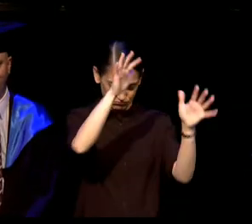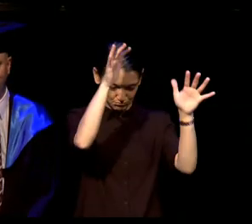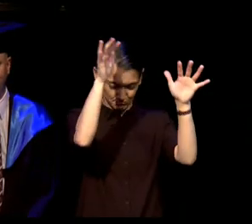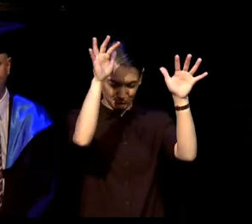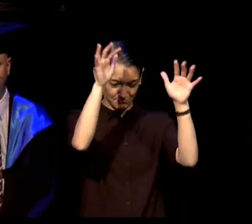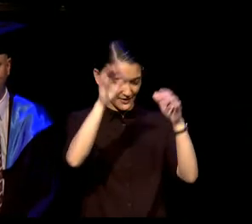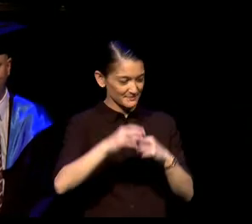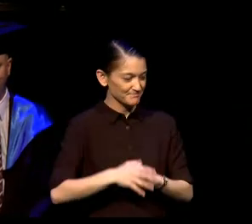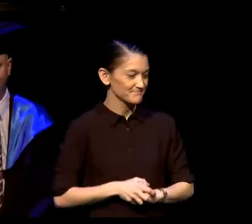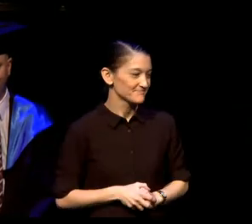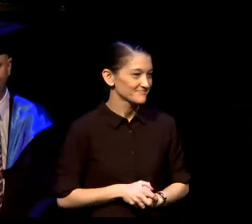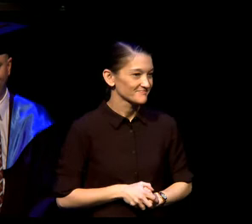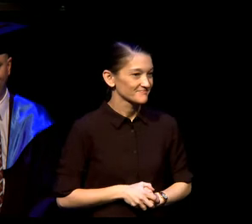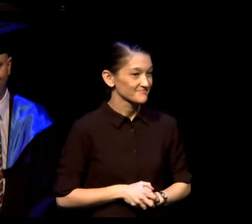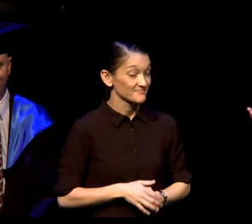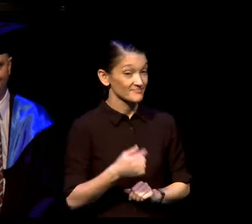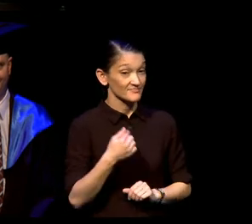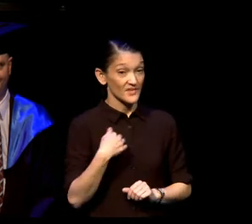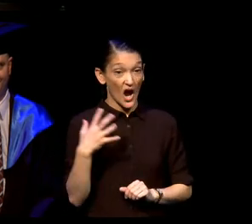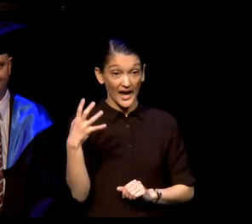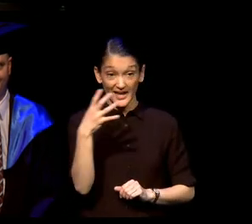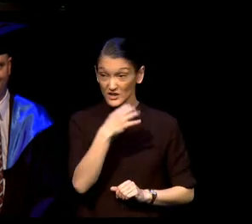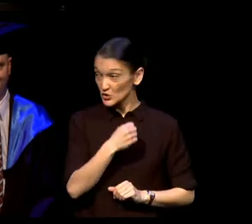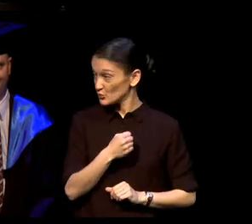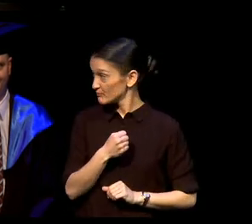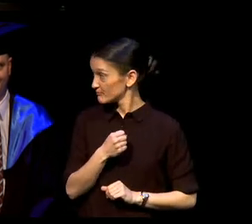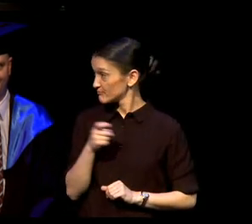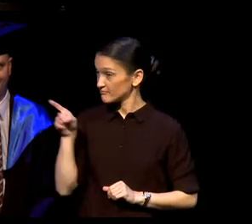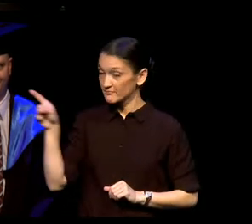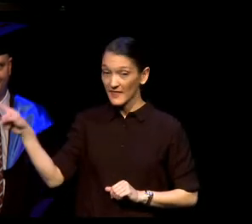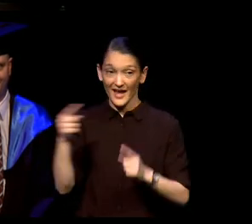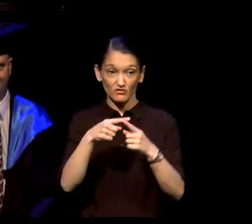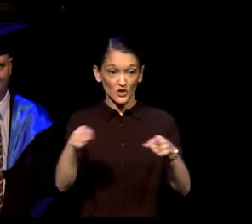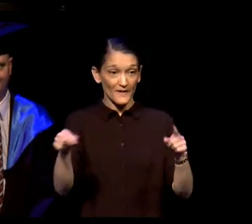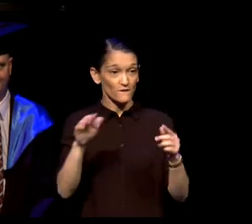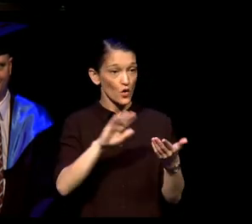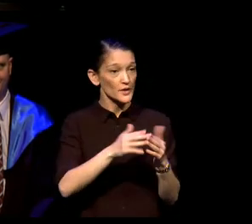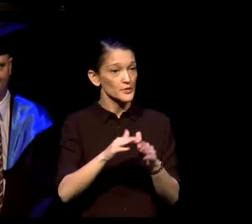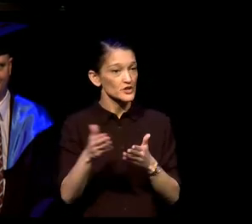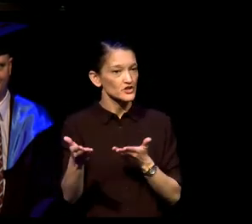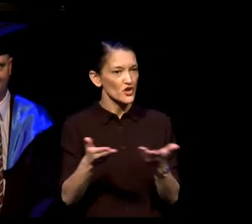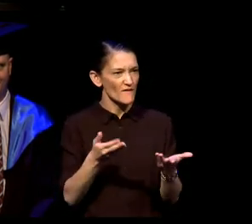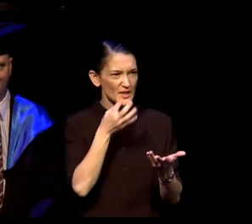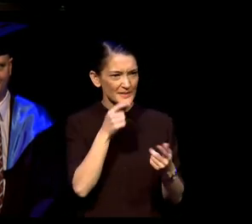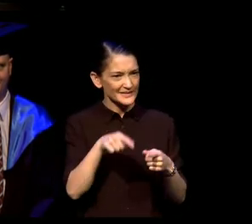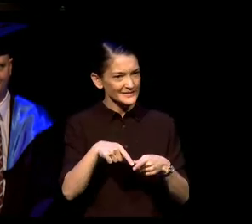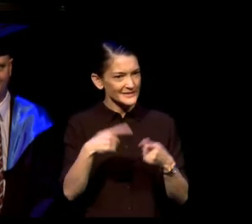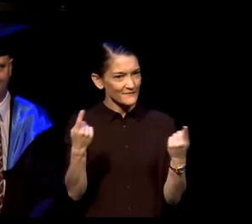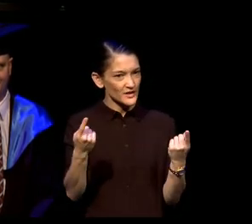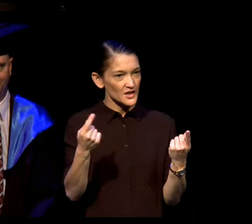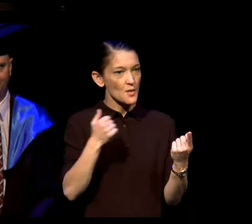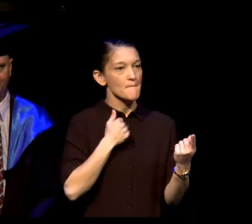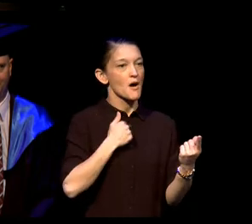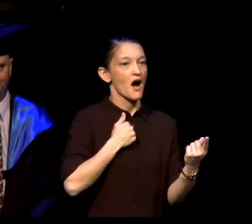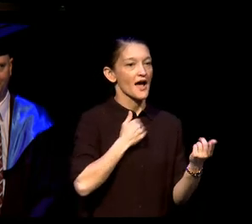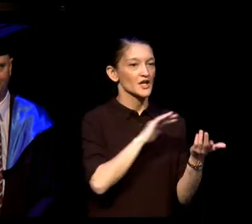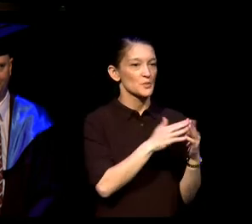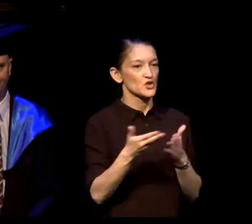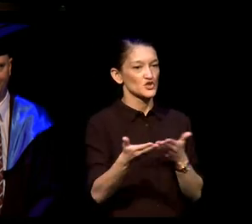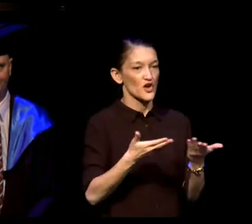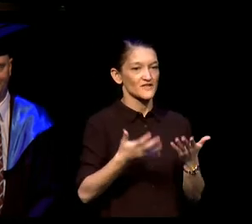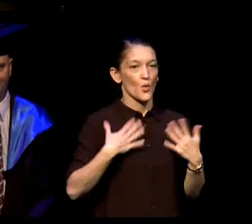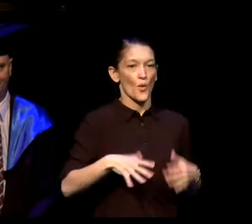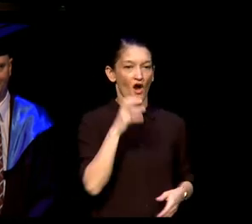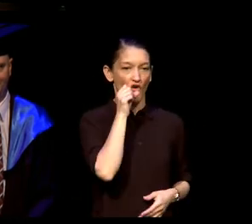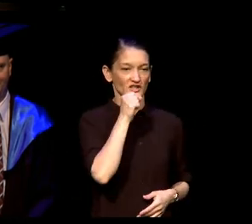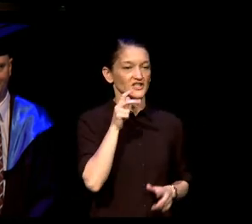applause. I'm assuming that graduation for community service is slightly different to the community service where I had to wear orange, because